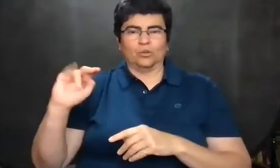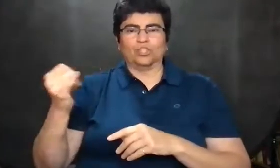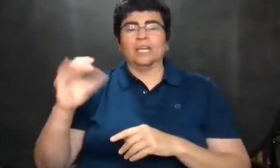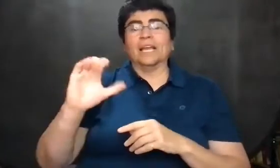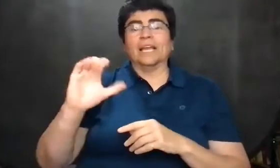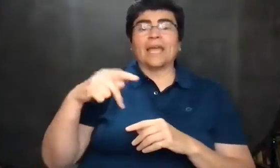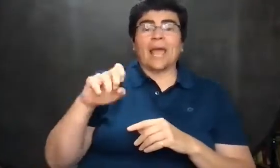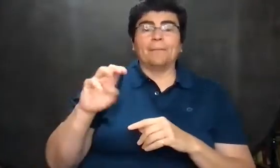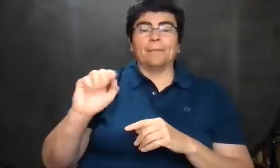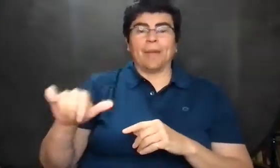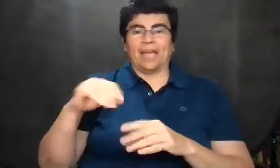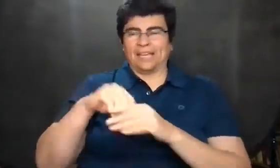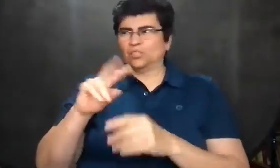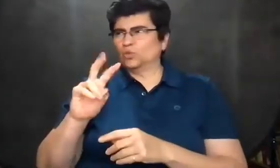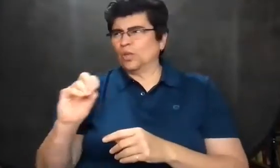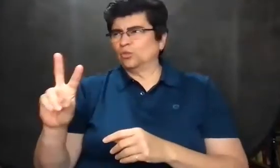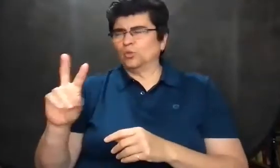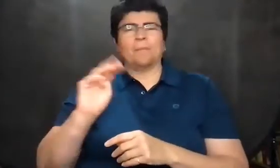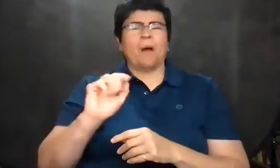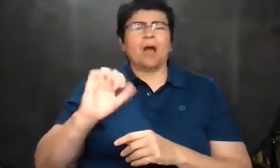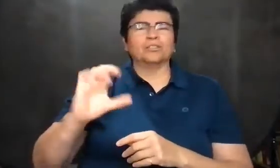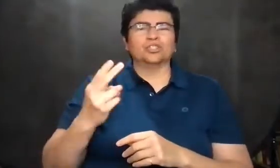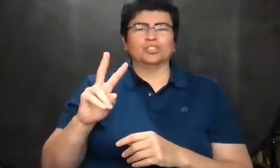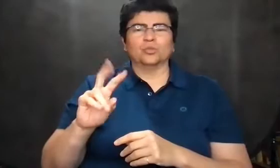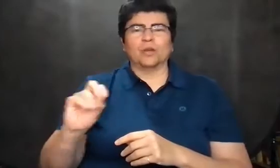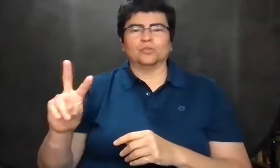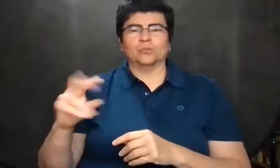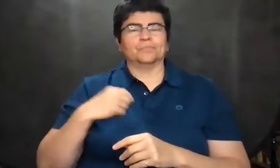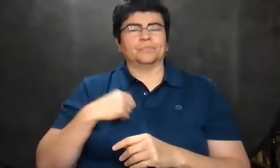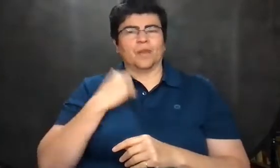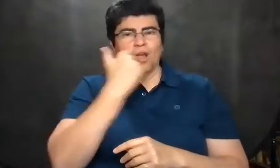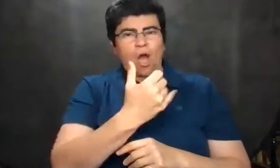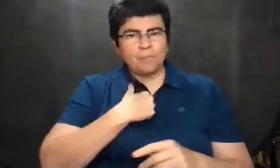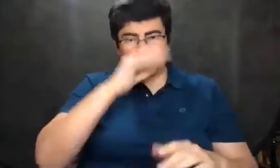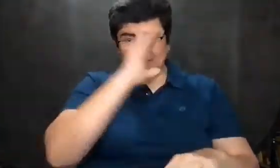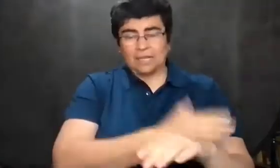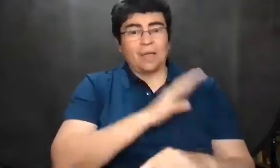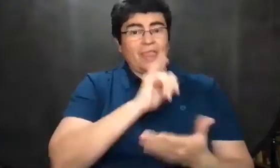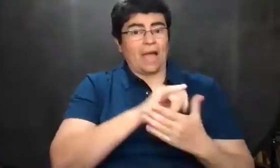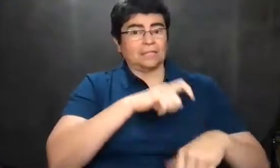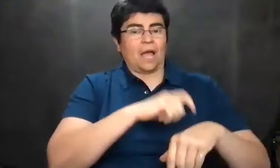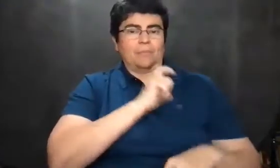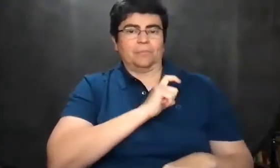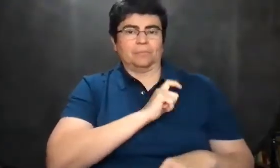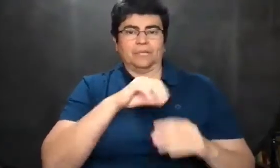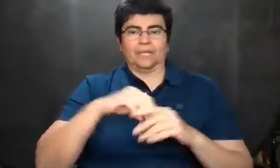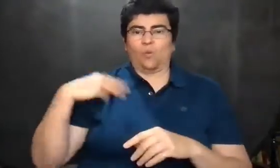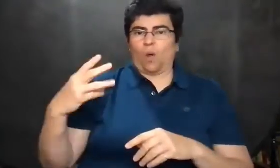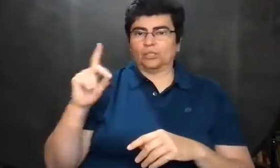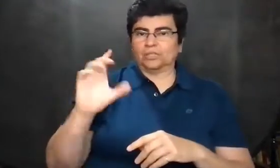2002. In March of 2002. And I called him up, and by now he was a policeman in Washington, D.C. And I told him that I was